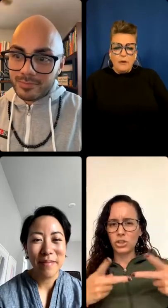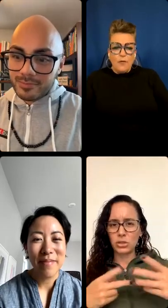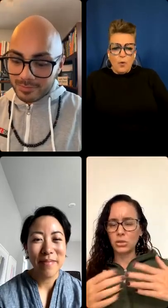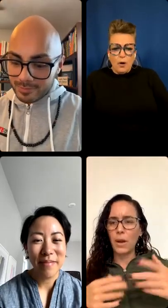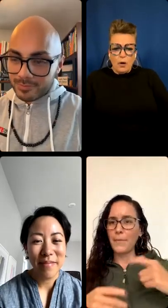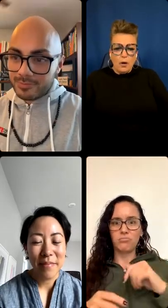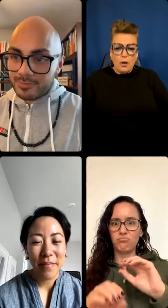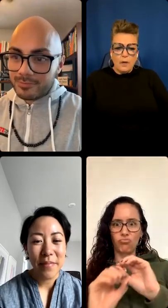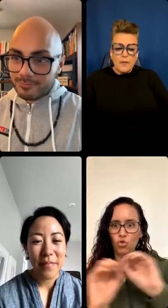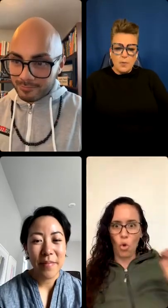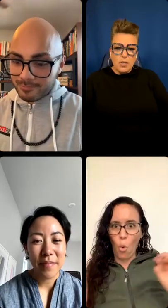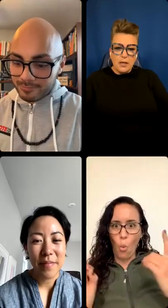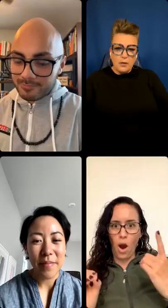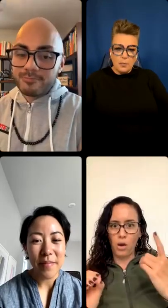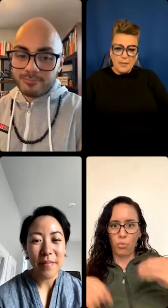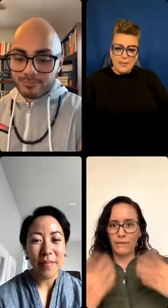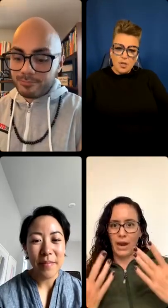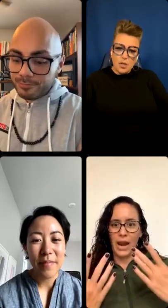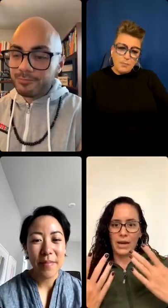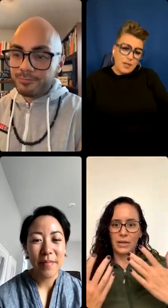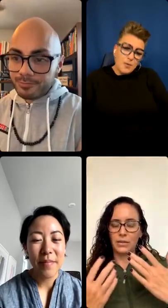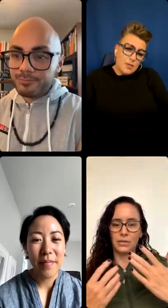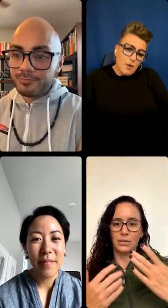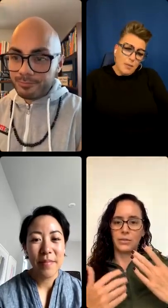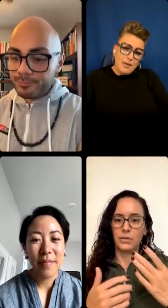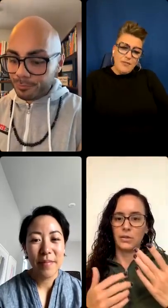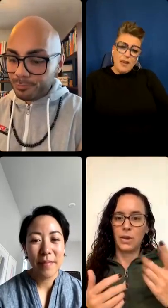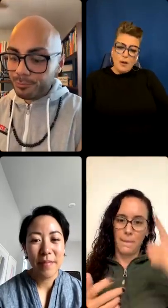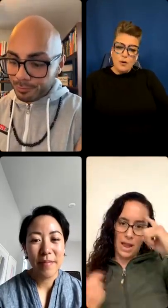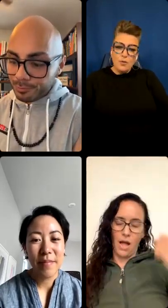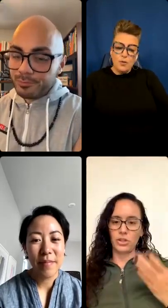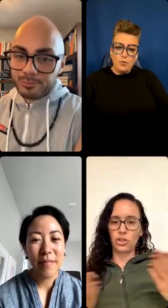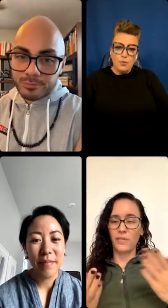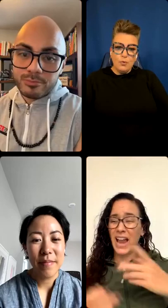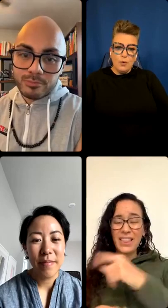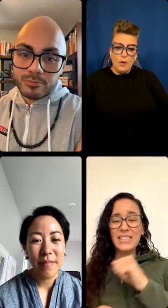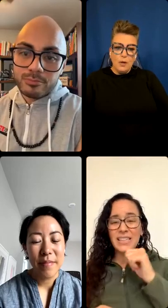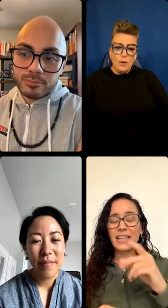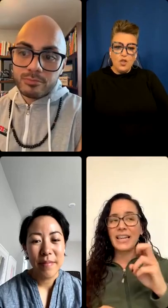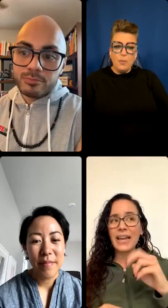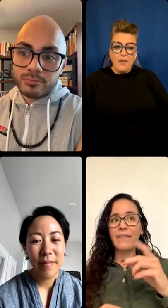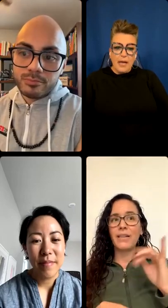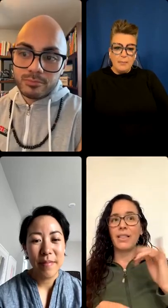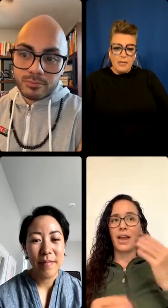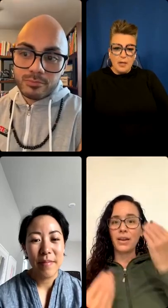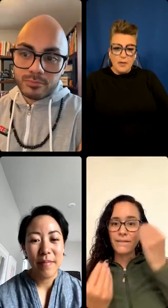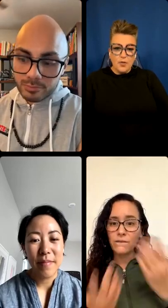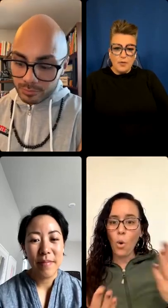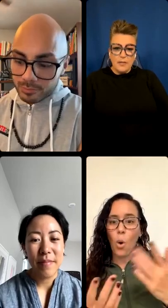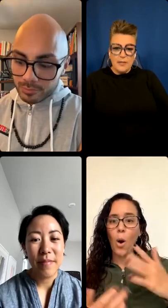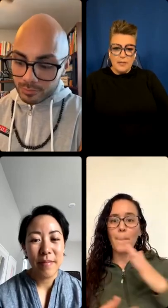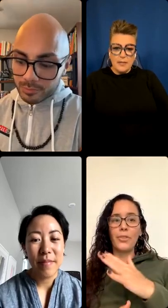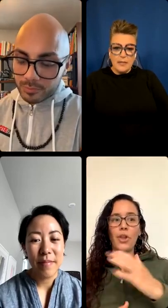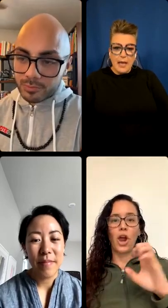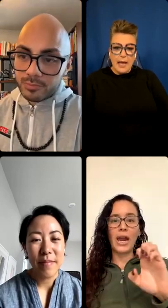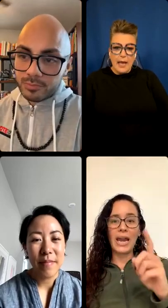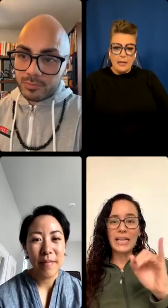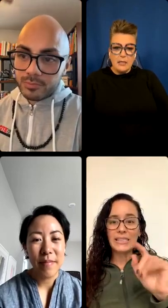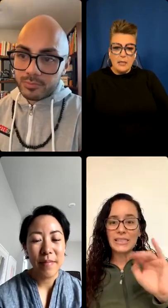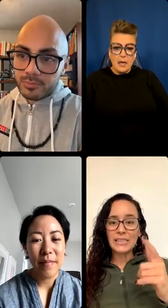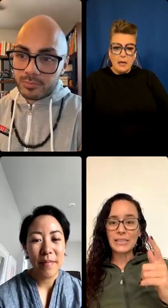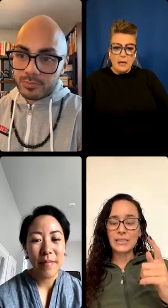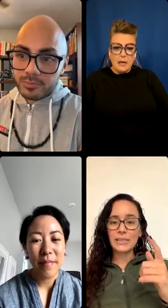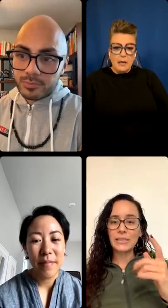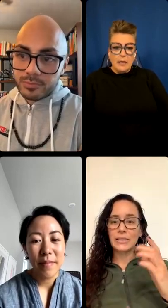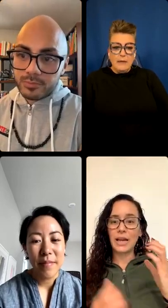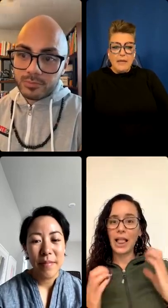terminology for this particular position, but there was nobody there to to provide mental health services.